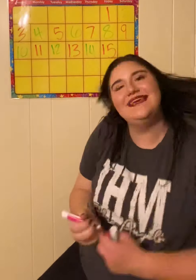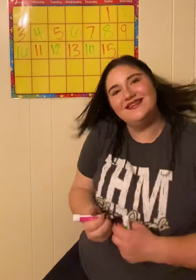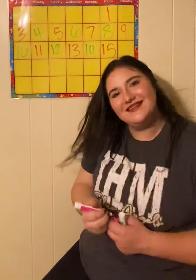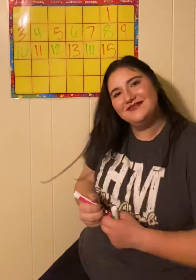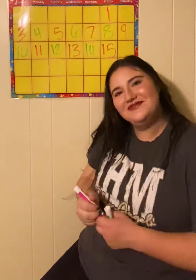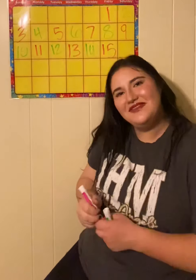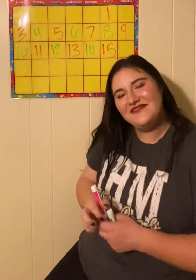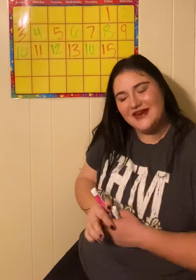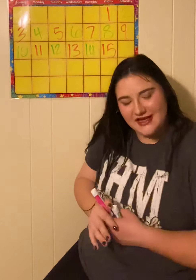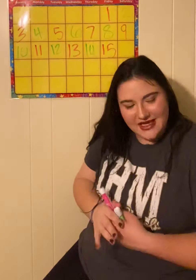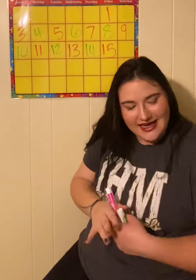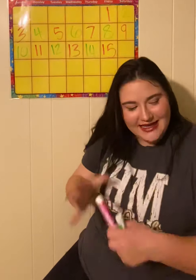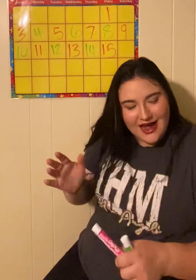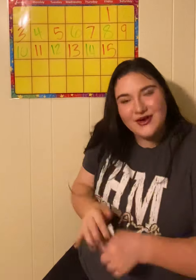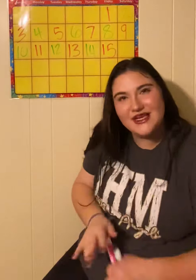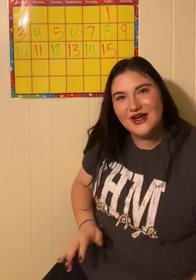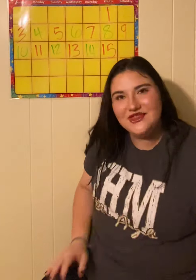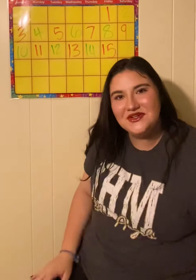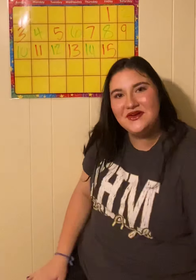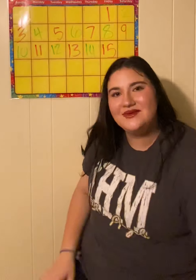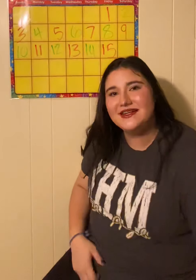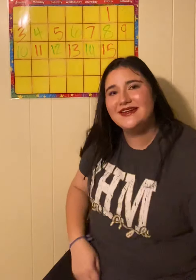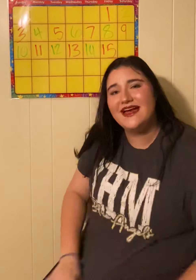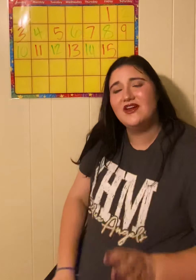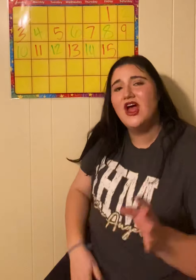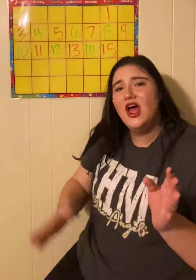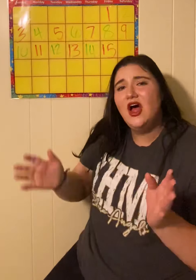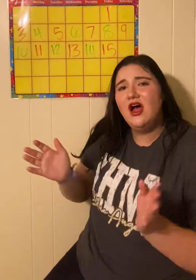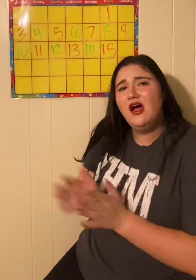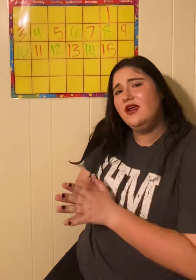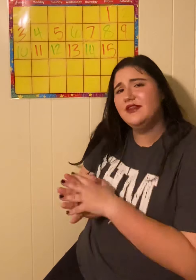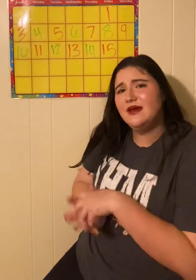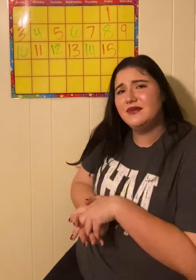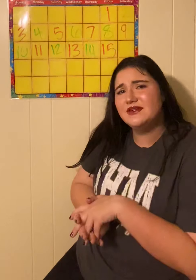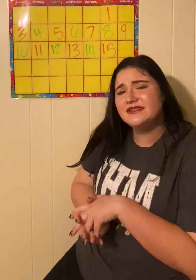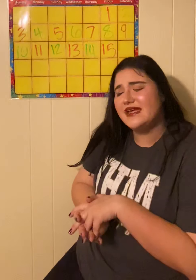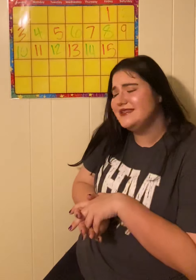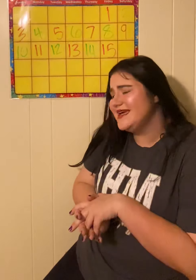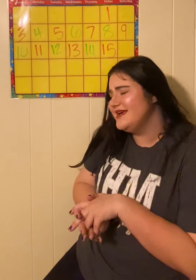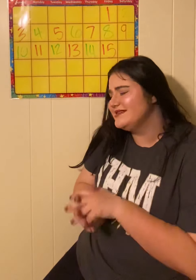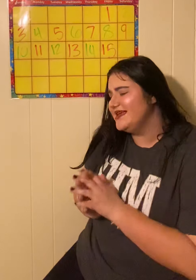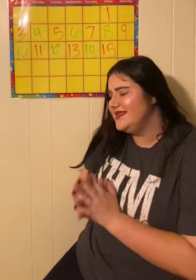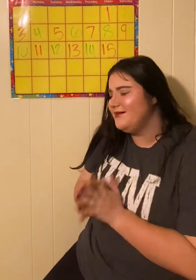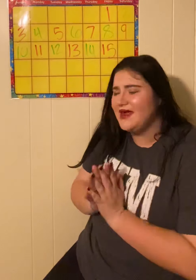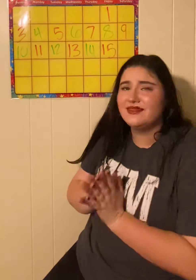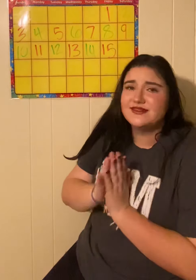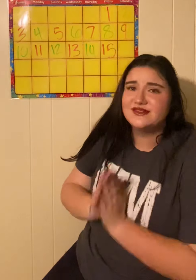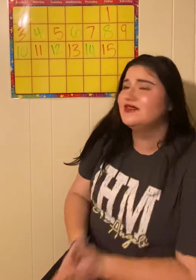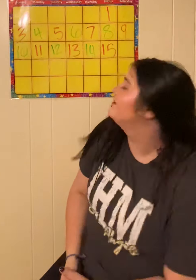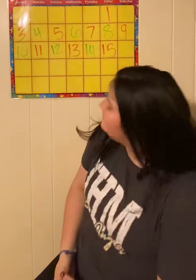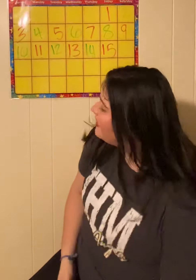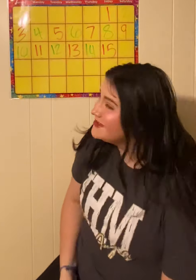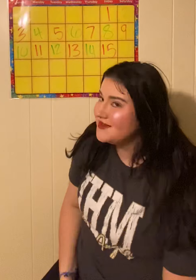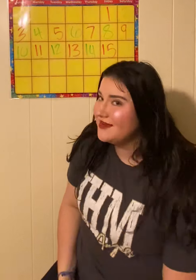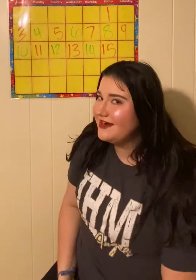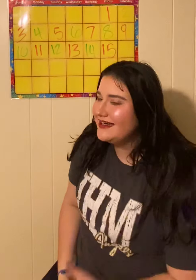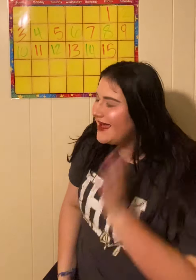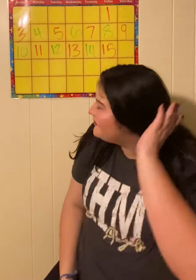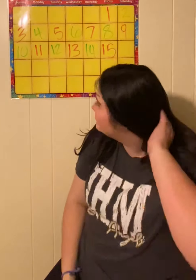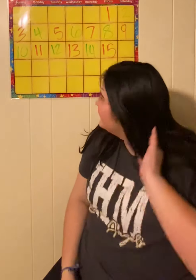15th. Very good. And now we're going to go through and we're going to count all the numbers and days in the month so far. So get ready to count with me,